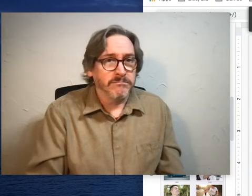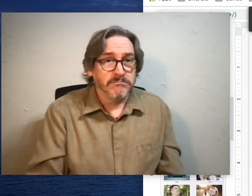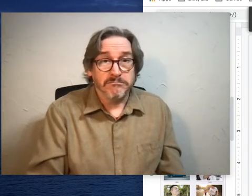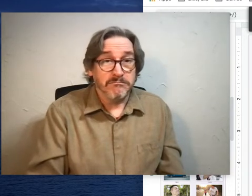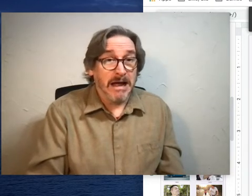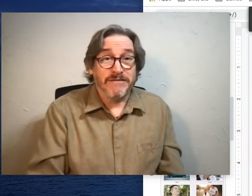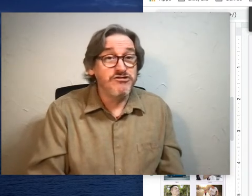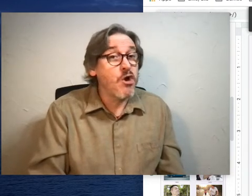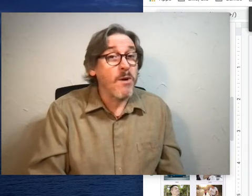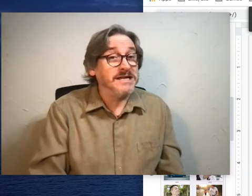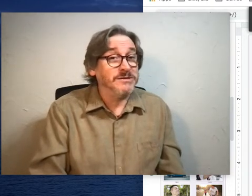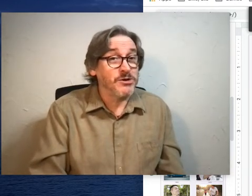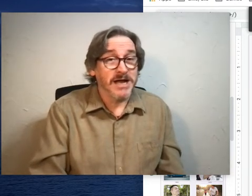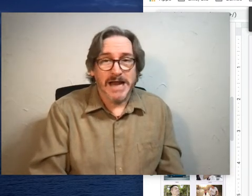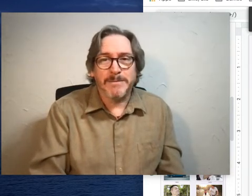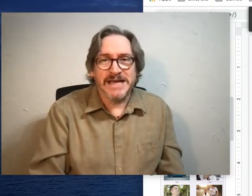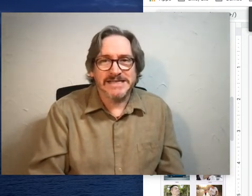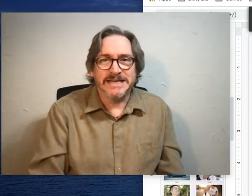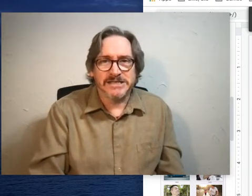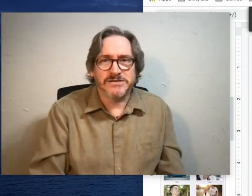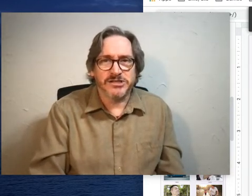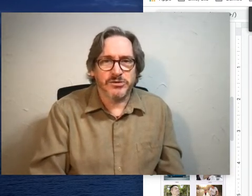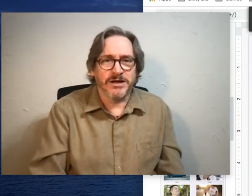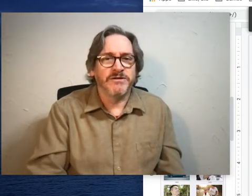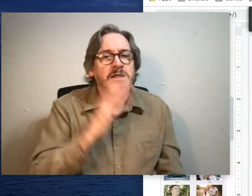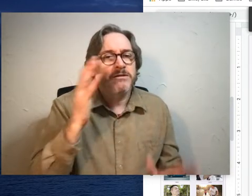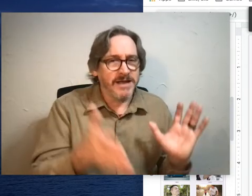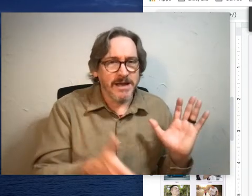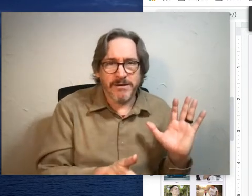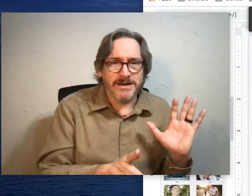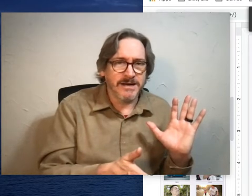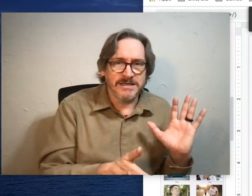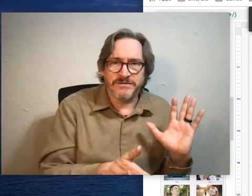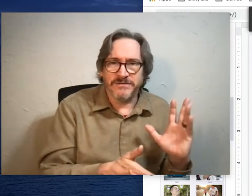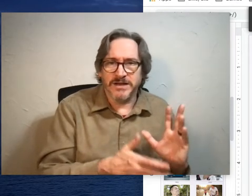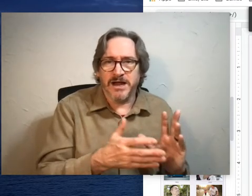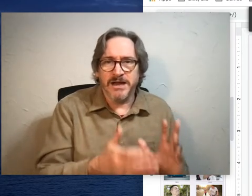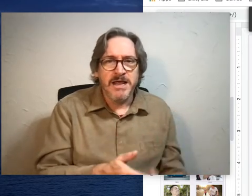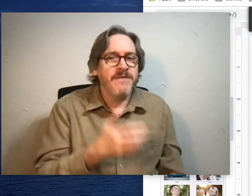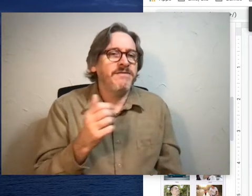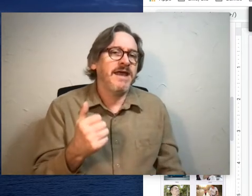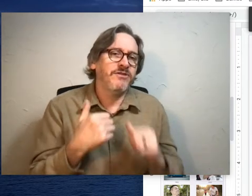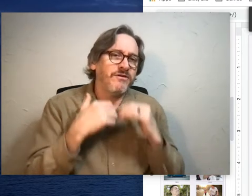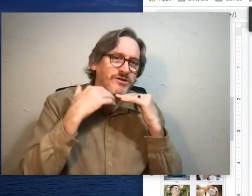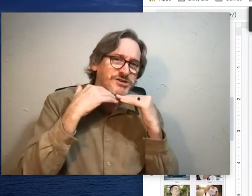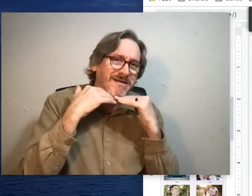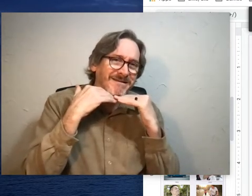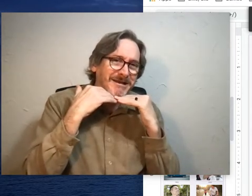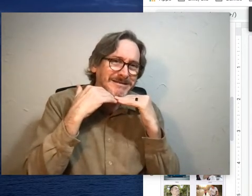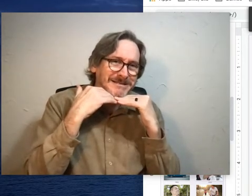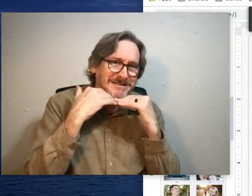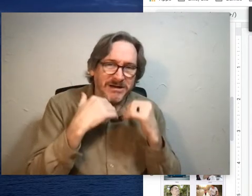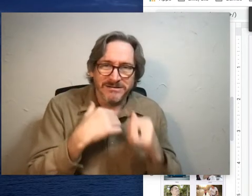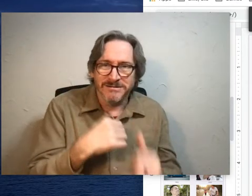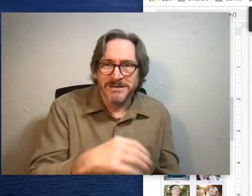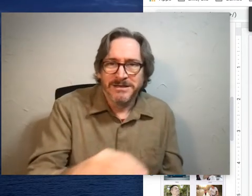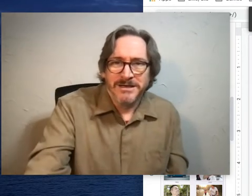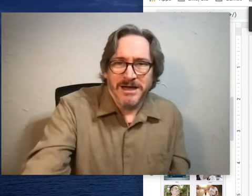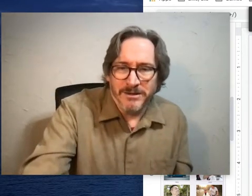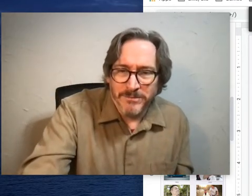okay. I have no idea what's going on. I'm guessing it's the story of they got married in 1959 and then they had their first child in